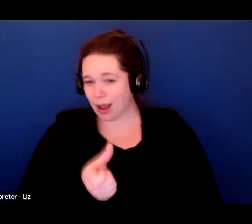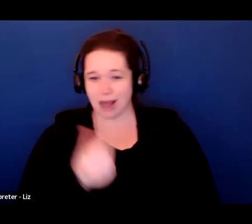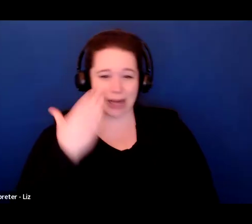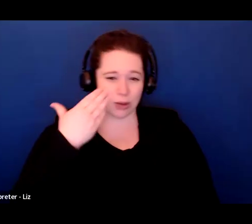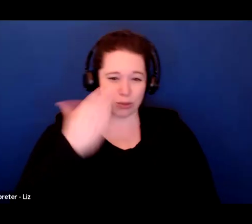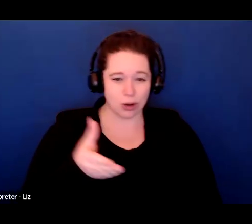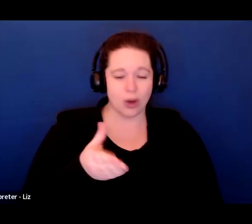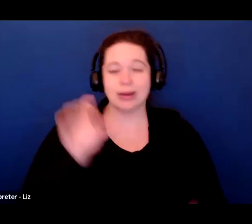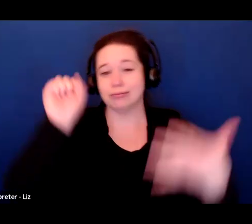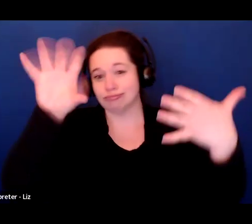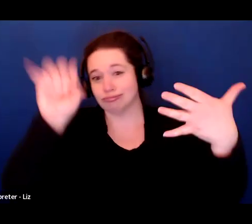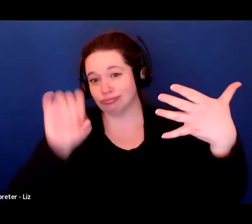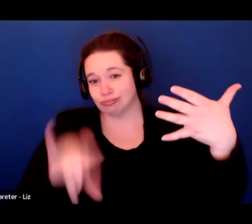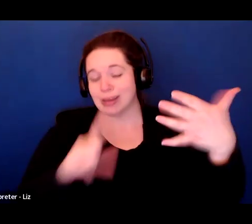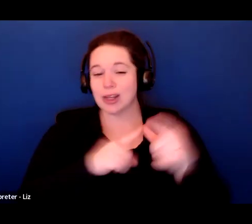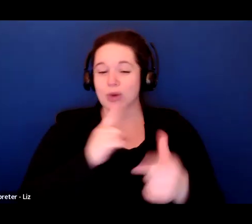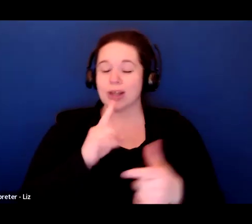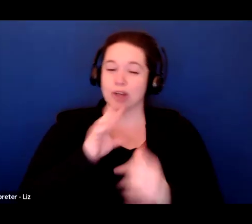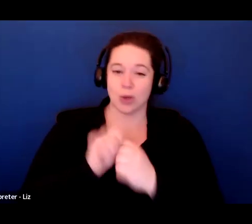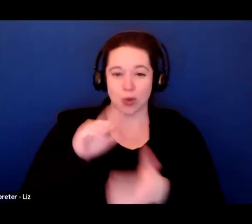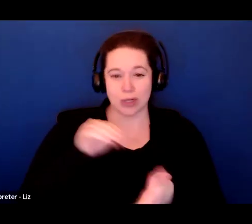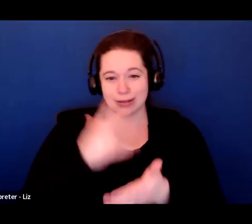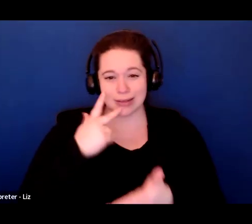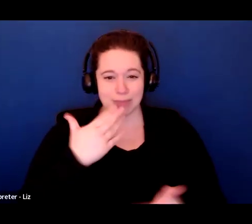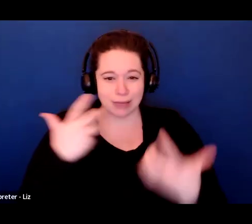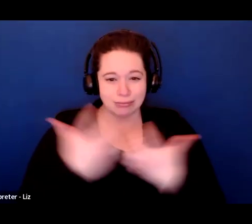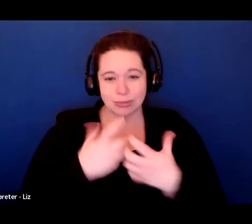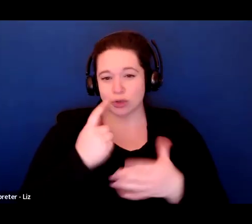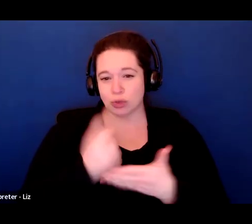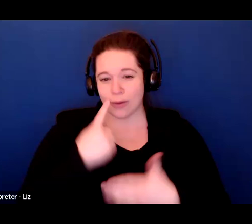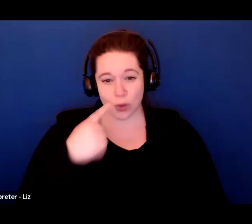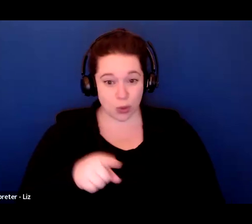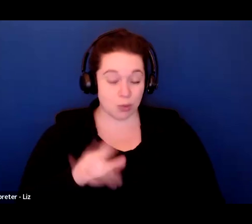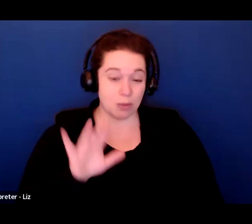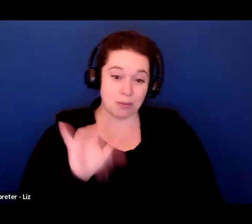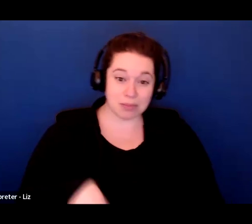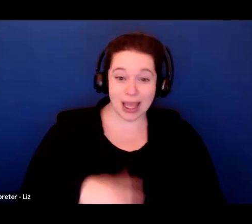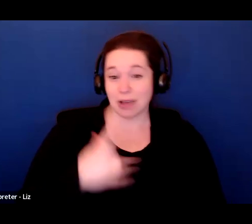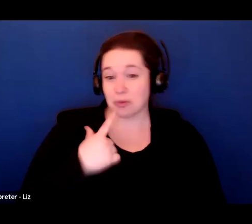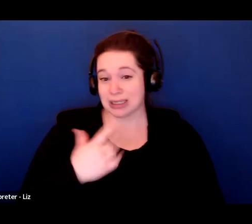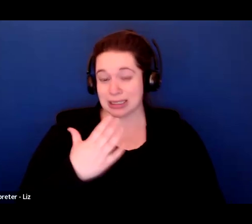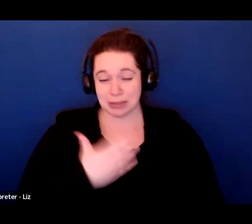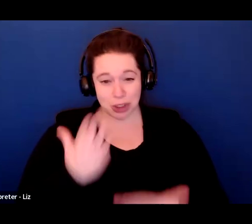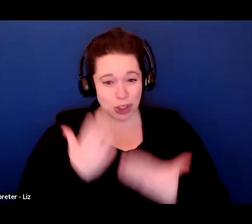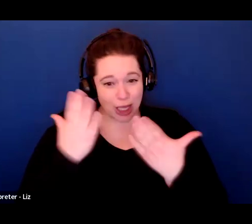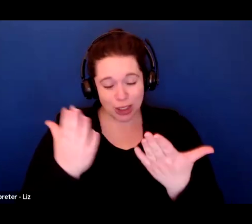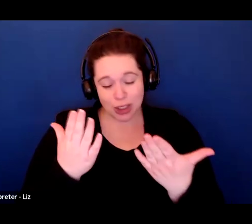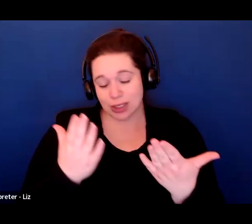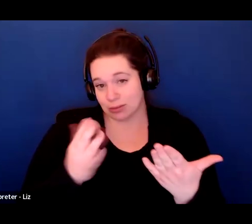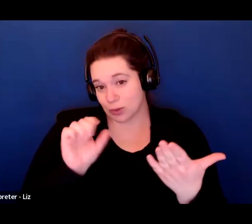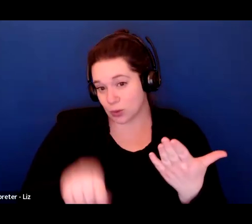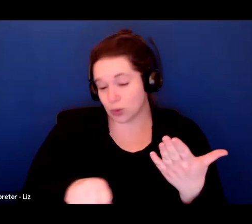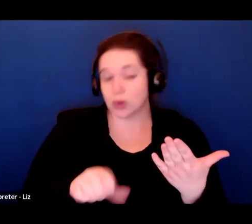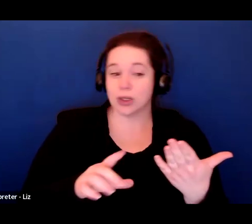healthcare professional to see what would be the right treatment for you. But those would be some suggestions that you could